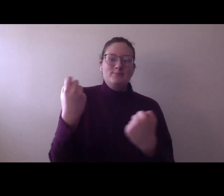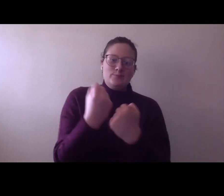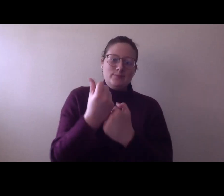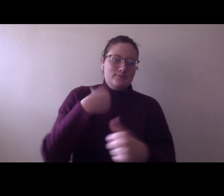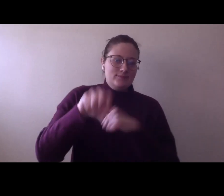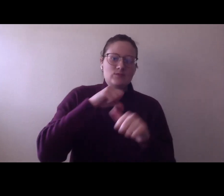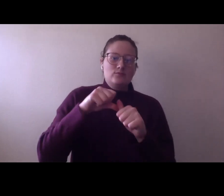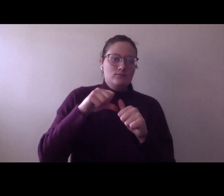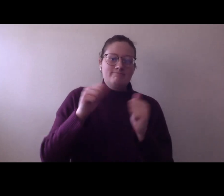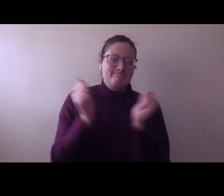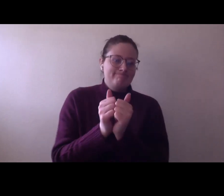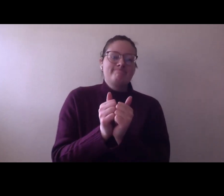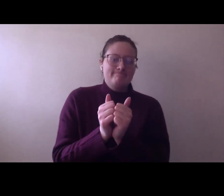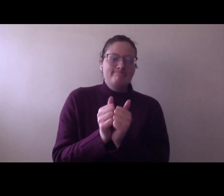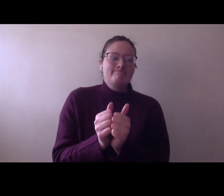ways. So